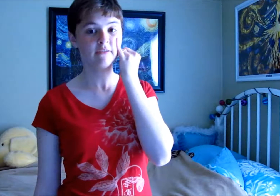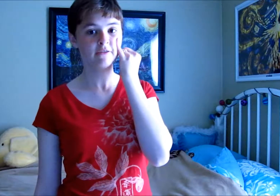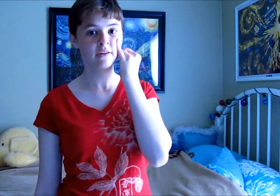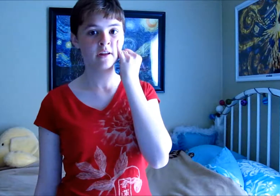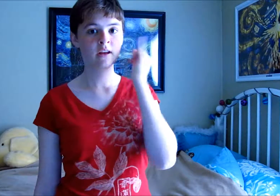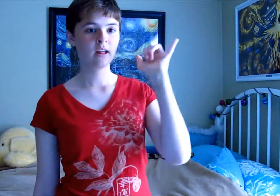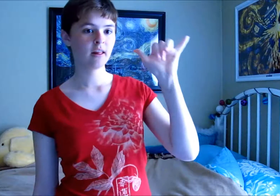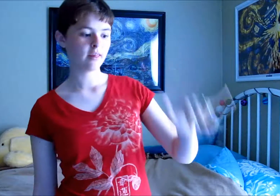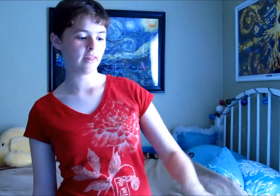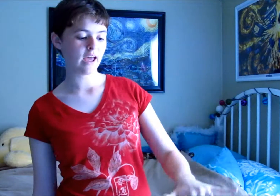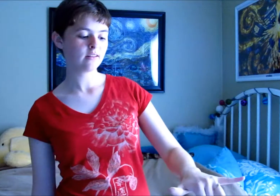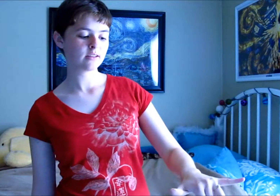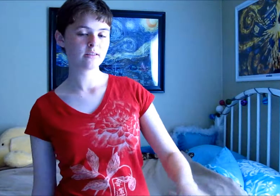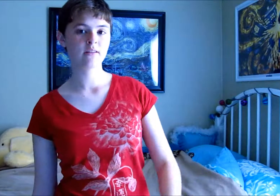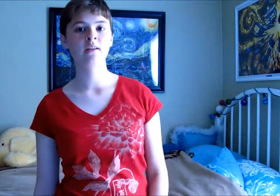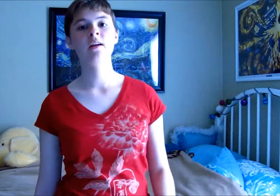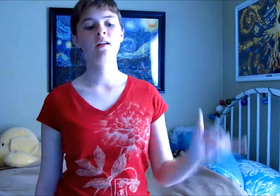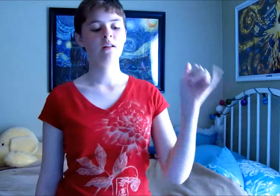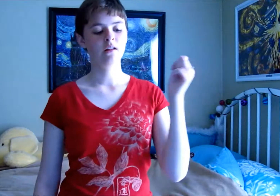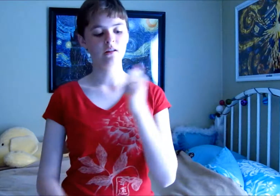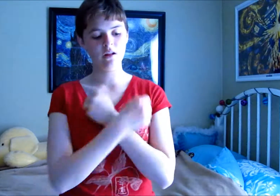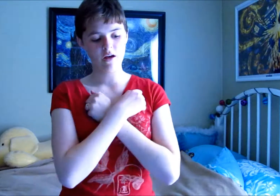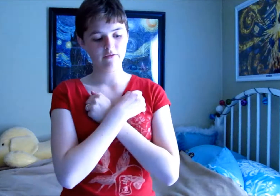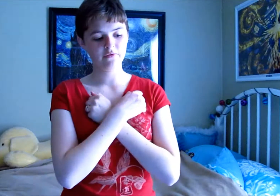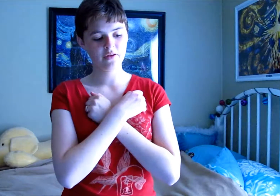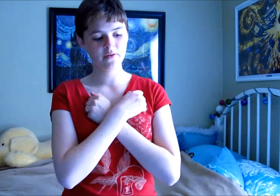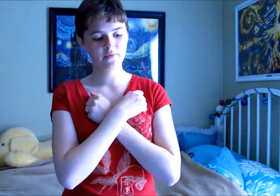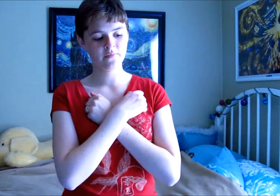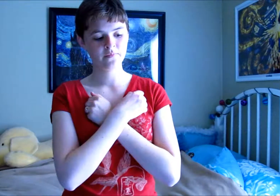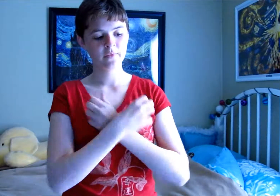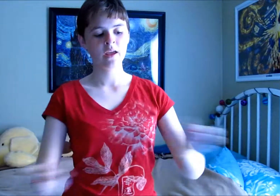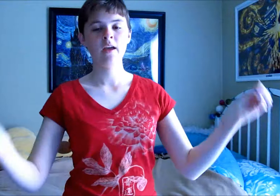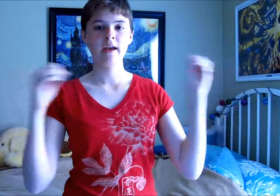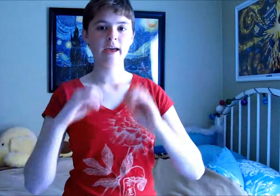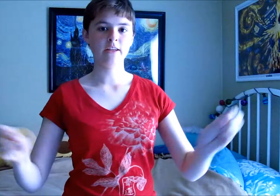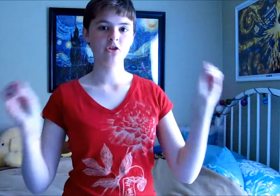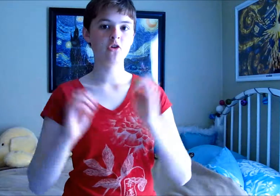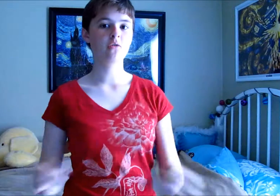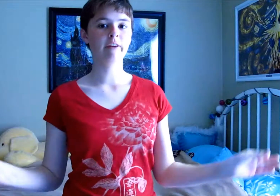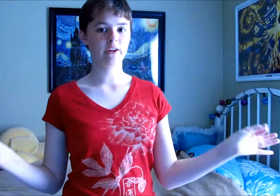If that's love has no value.